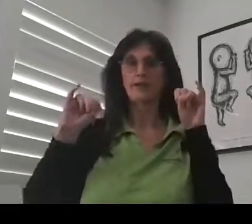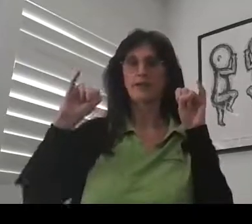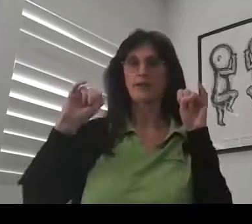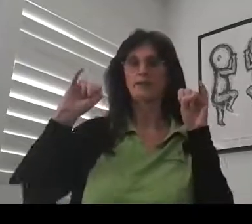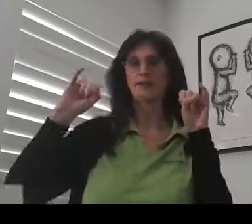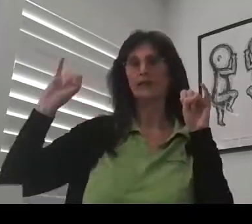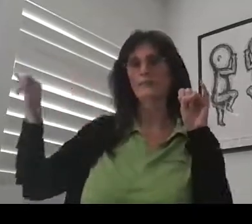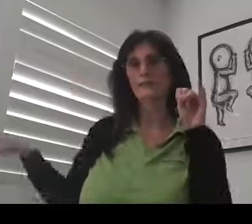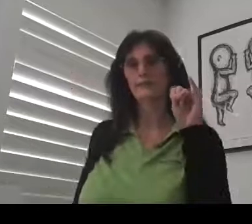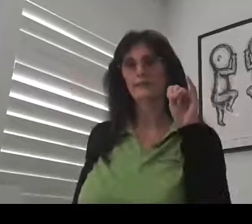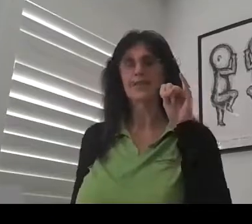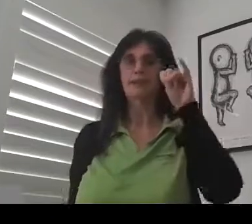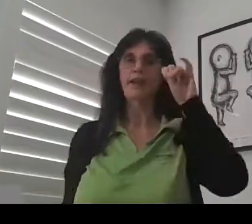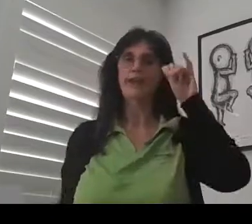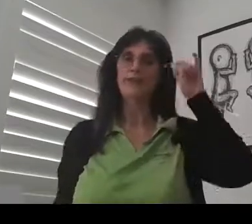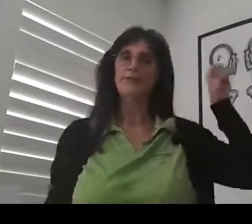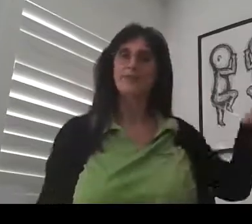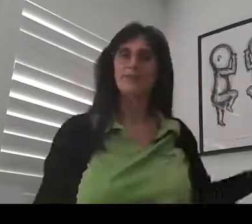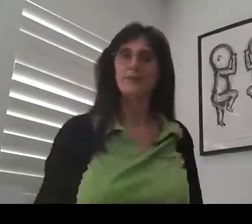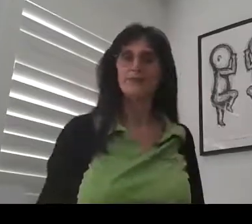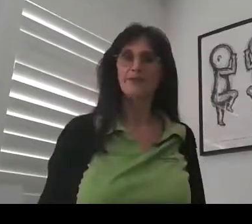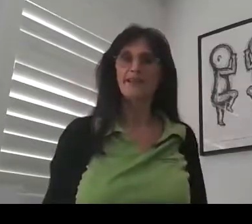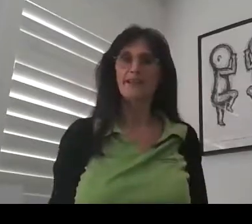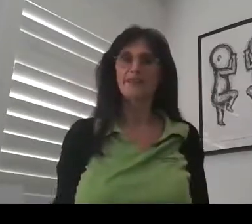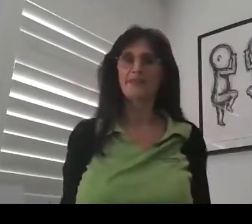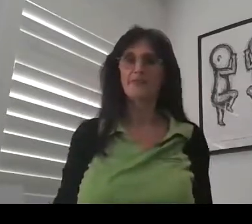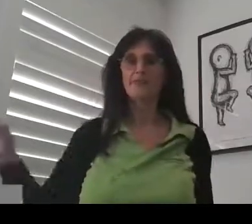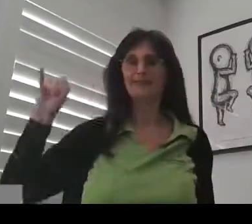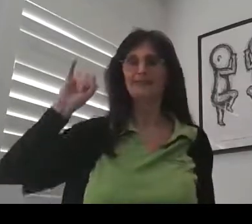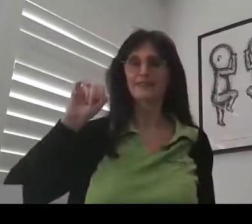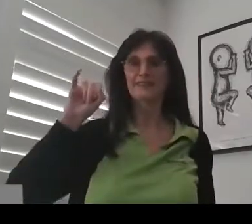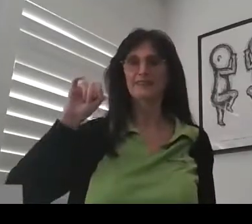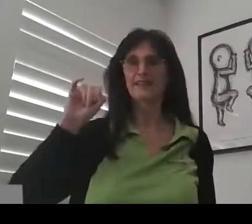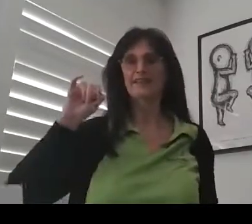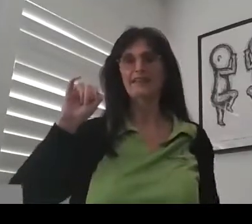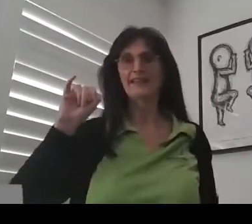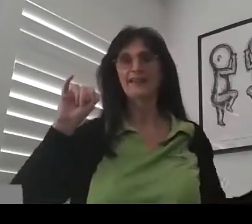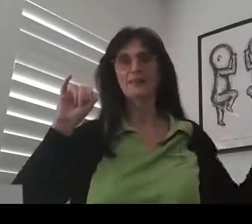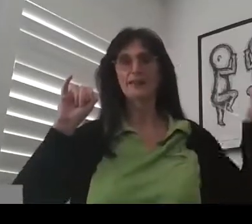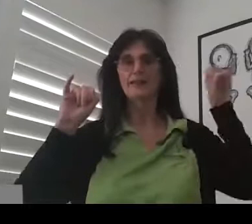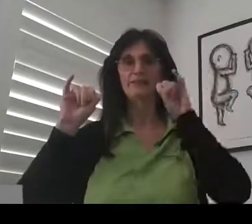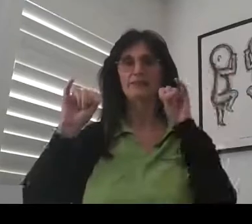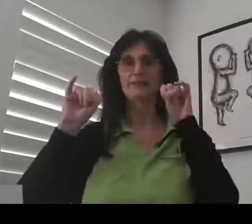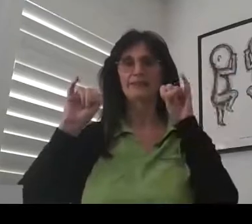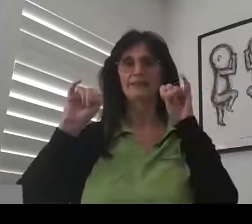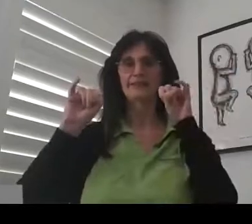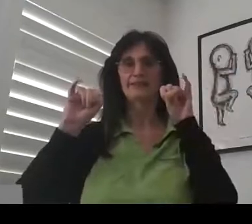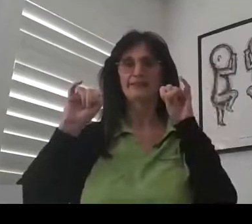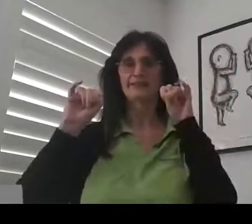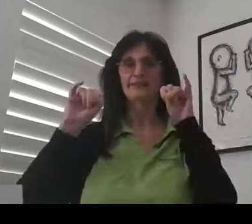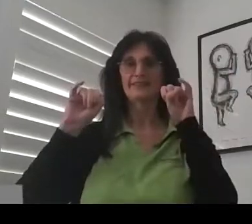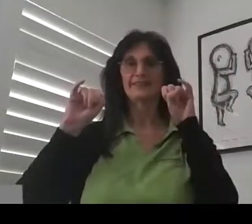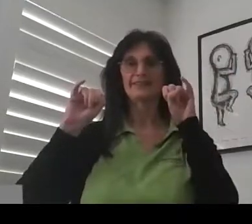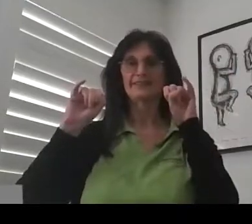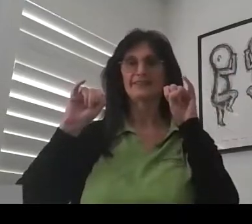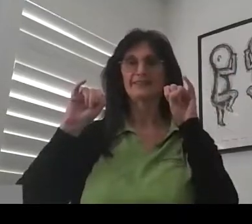Fly away, Peter, fly away, Paul. Come back, Peter, come back, Paul. You